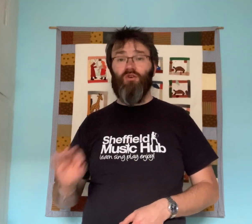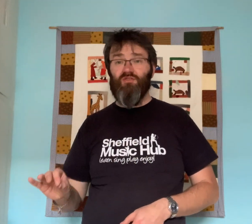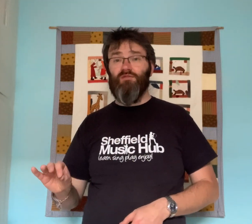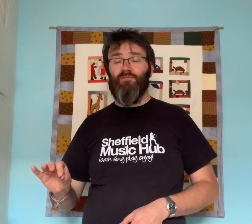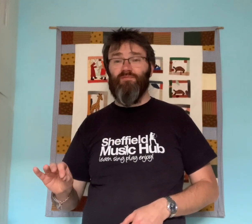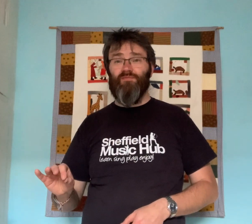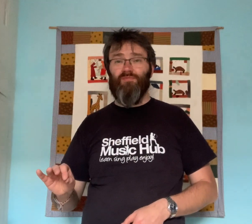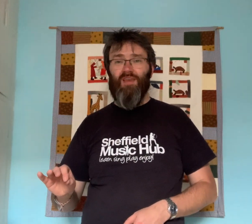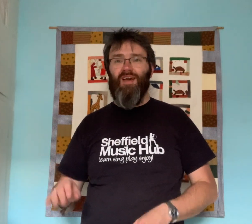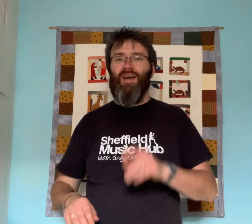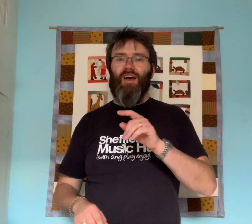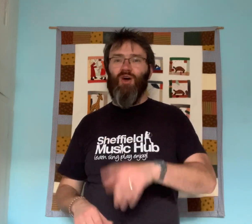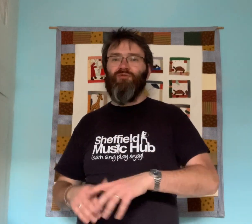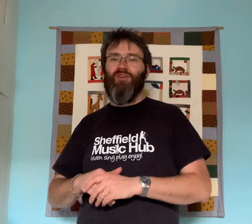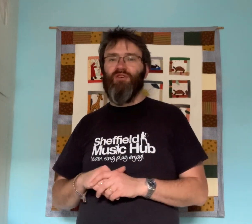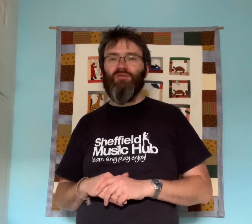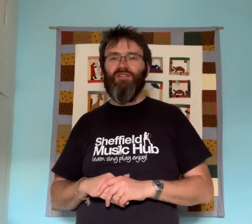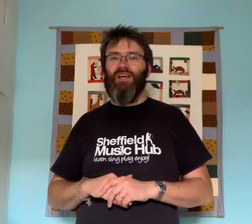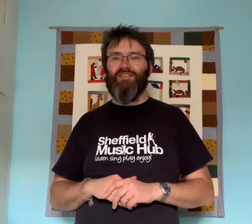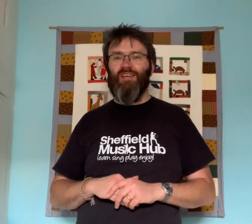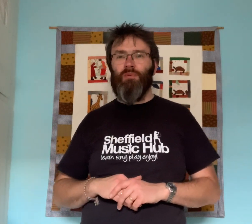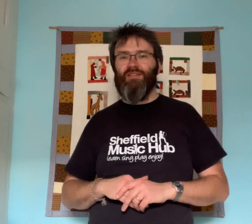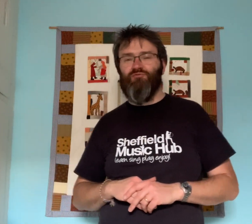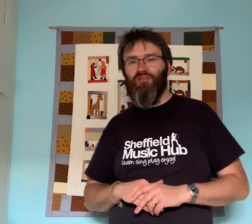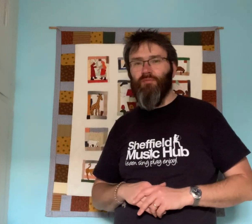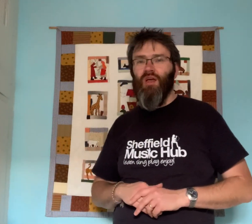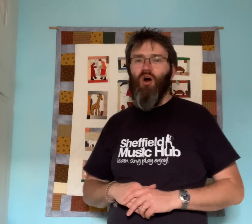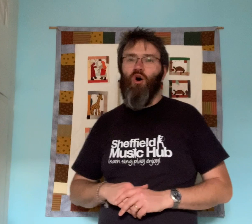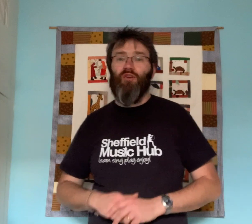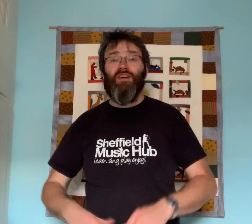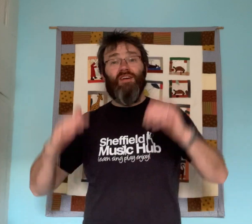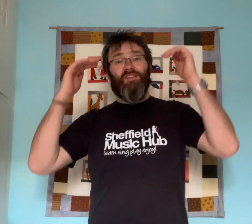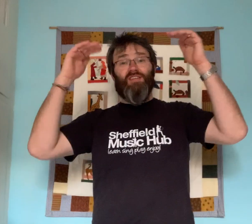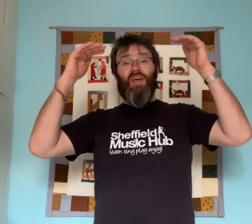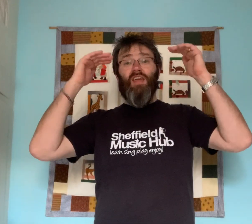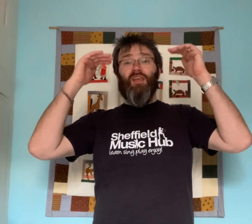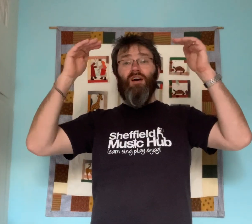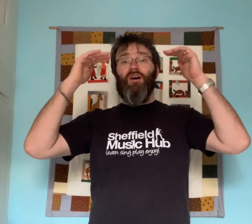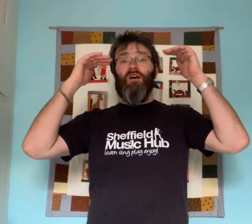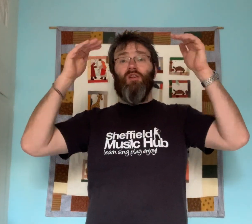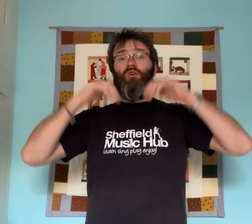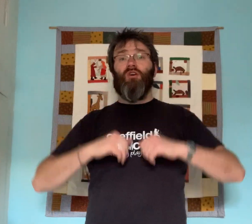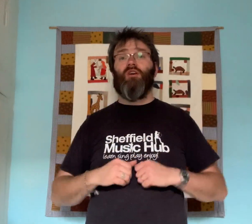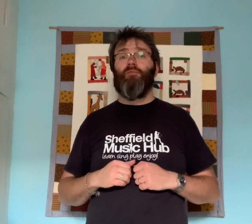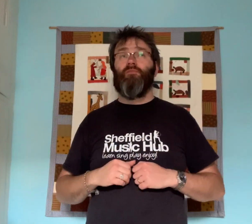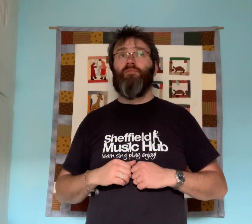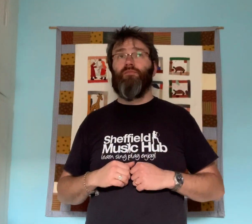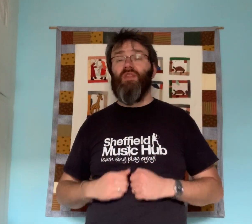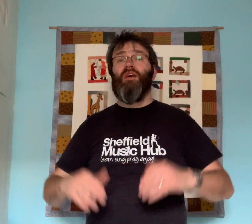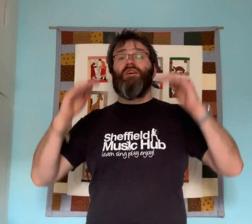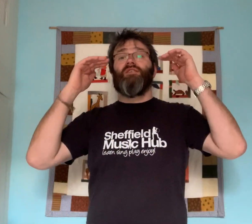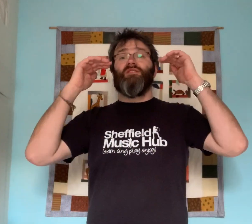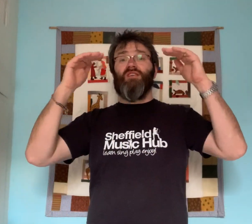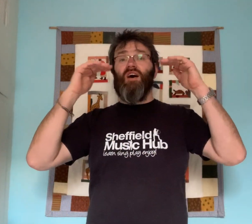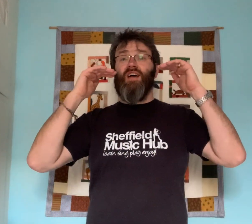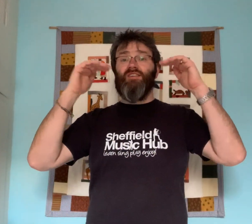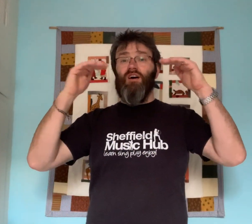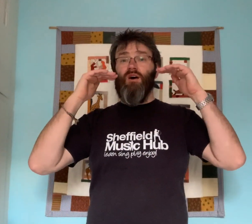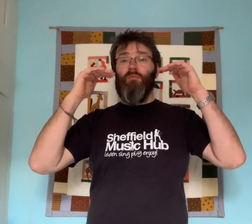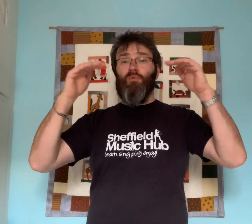hooked. And hopefully you notice that syncopated rhythm on take a look, side a